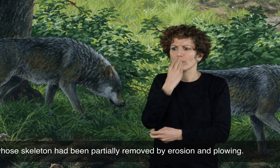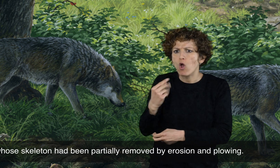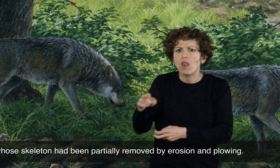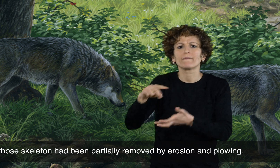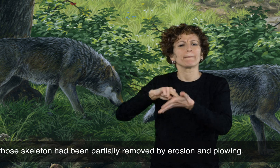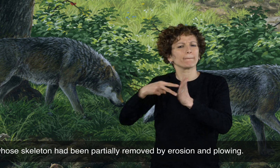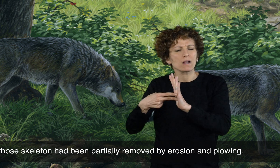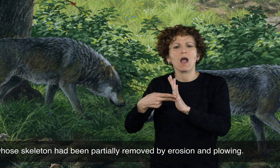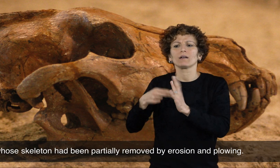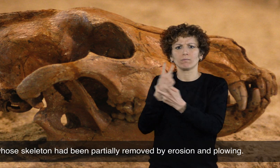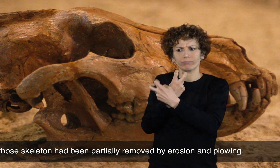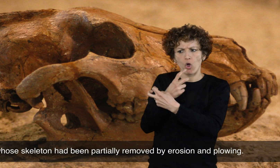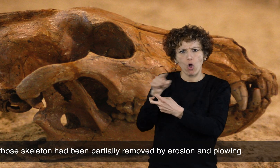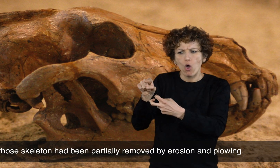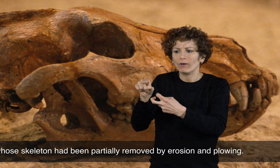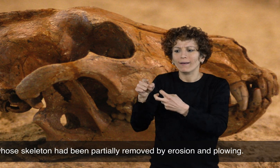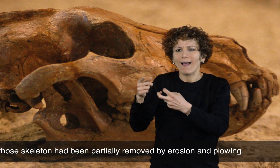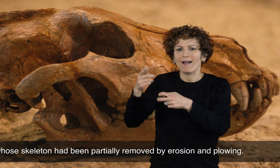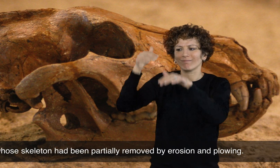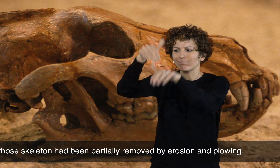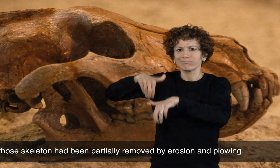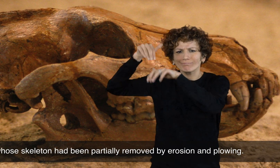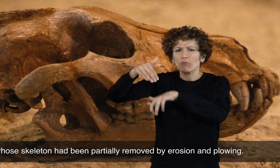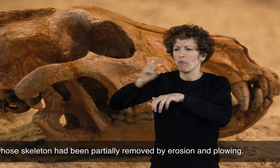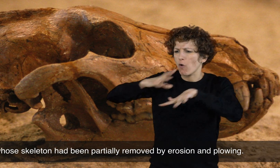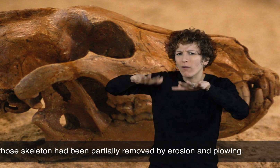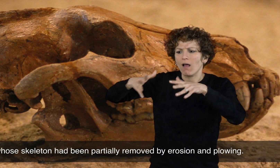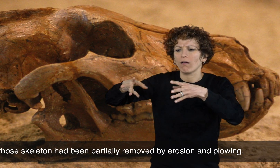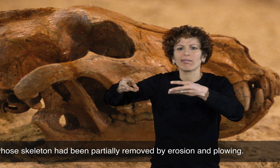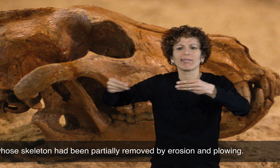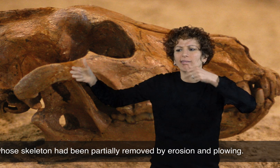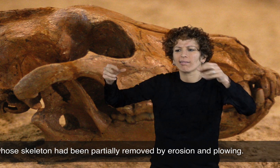skeleton had been partially removed by erosion and plowing.